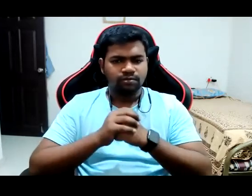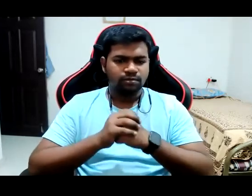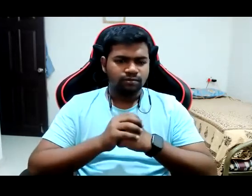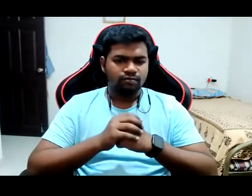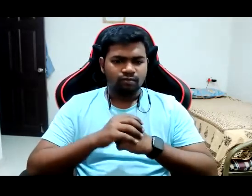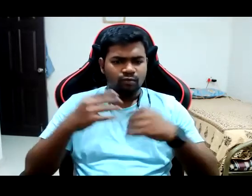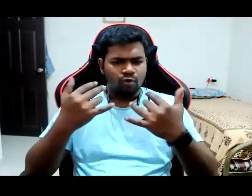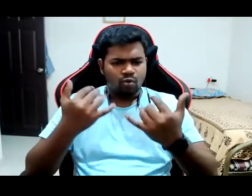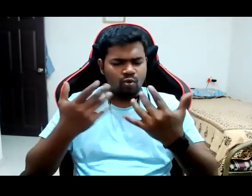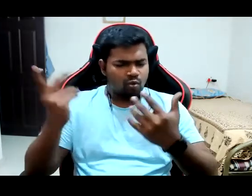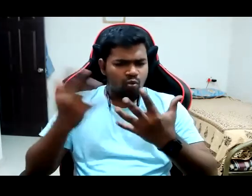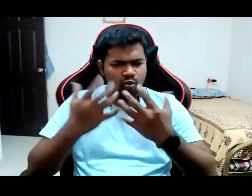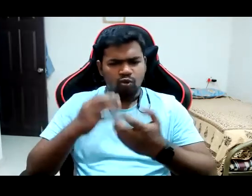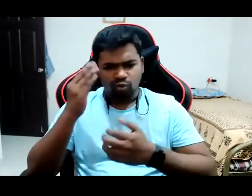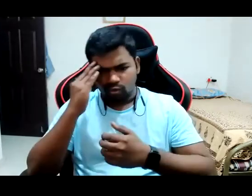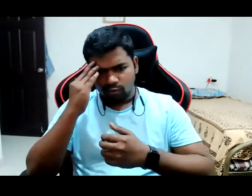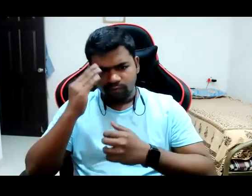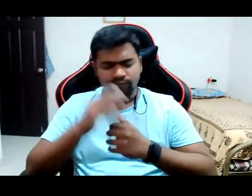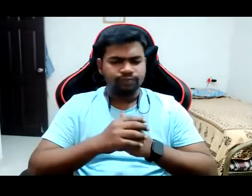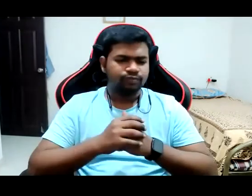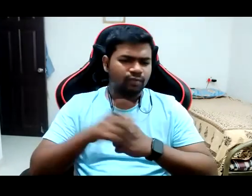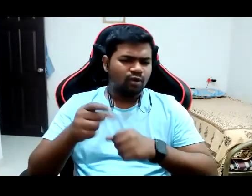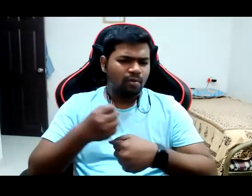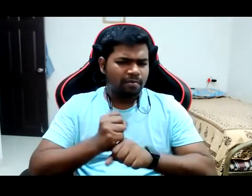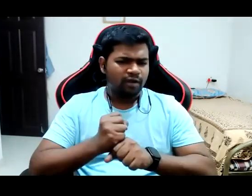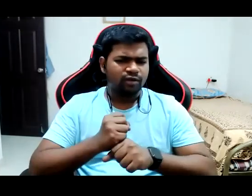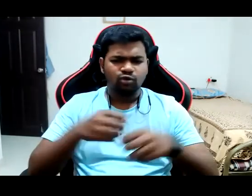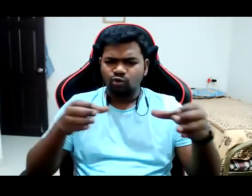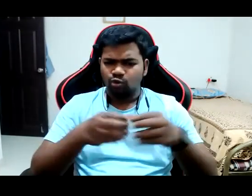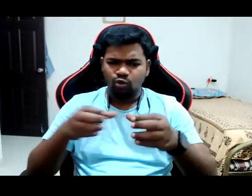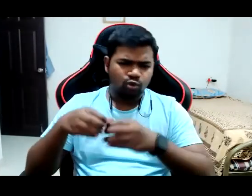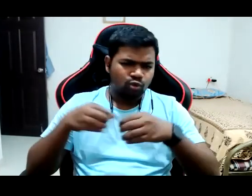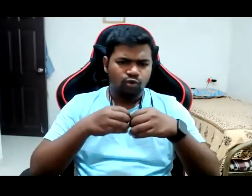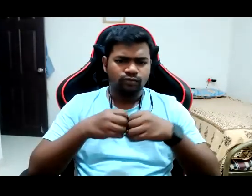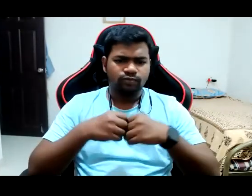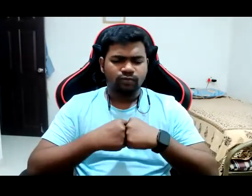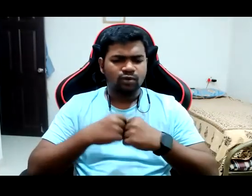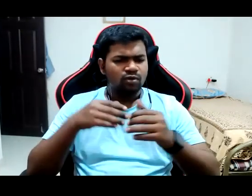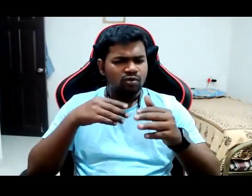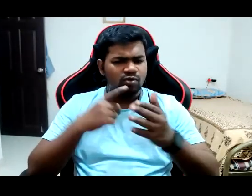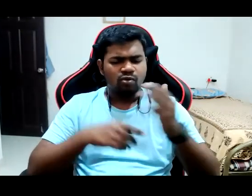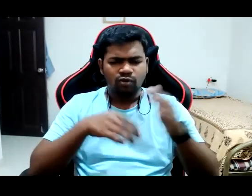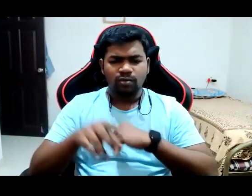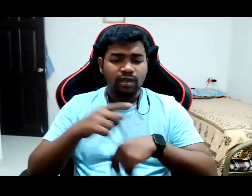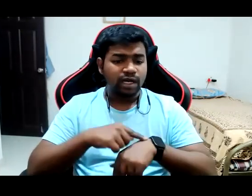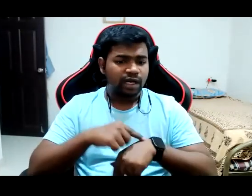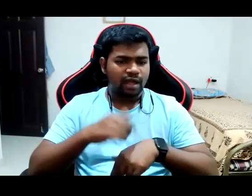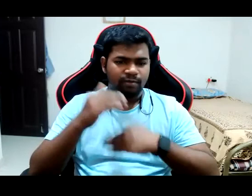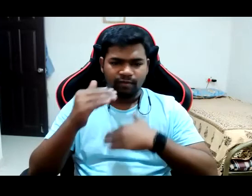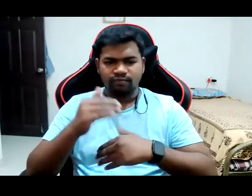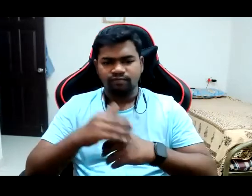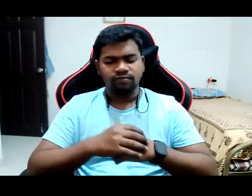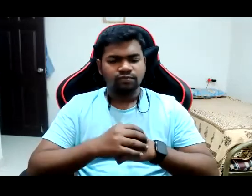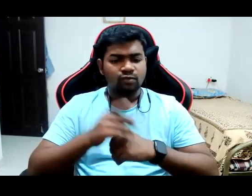know whether if you're making a groups and all, what will be the timing